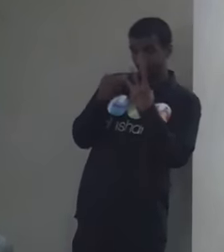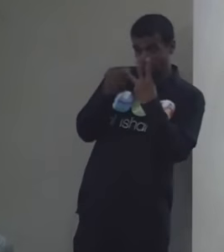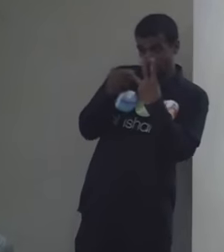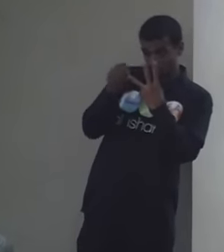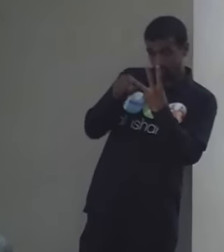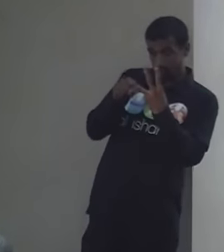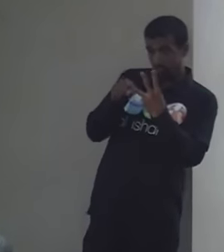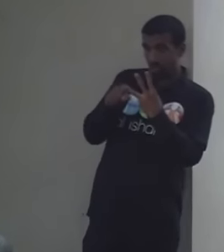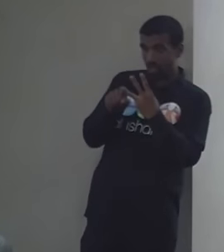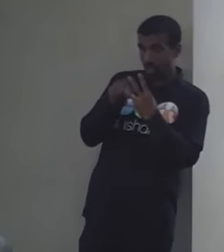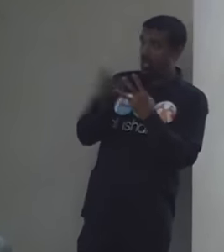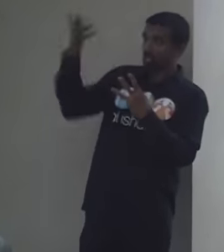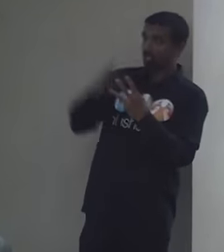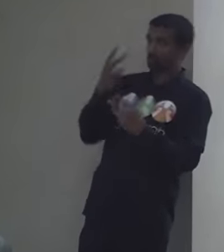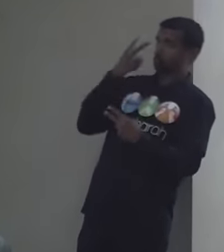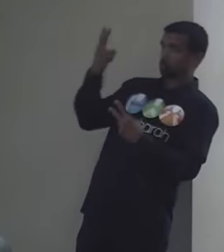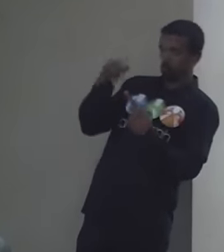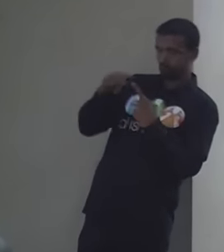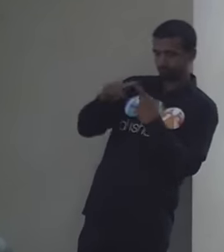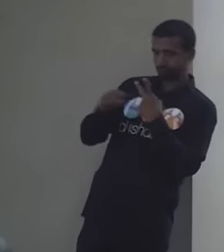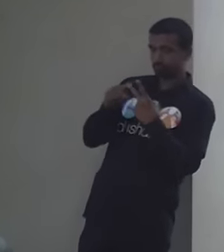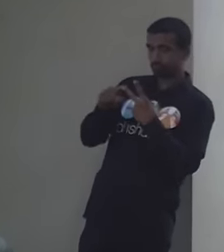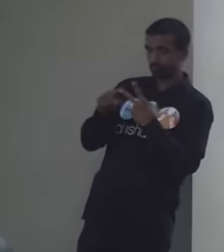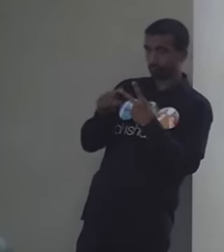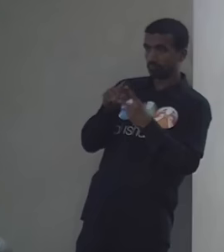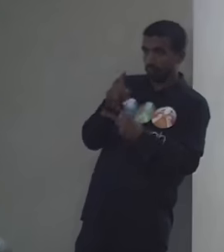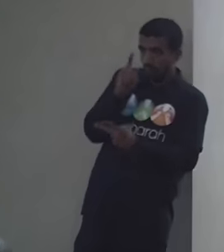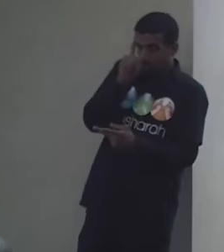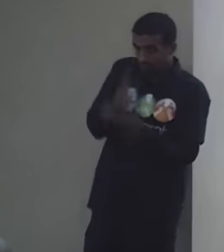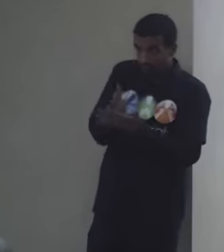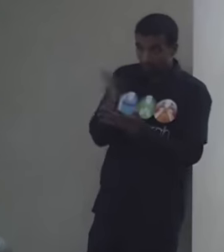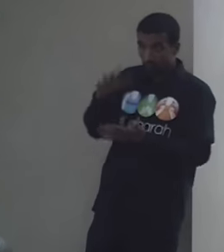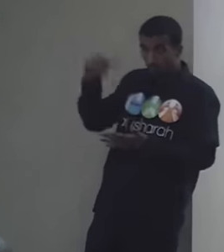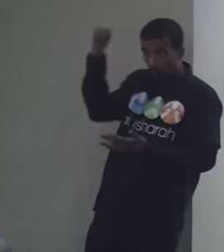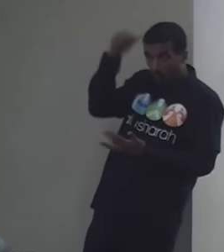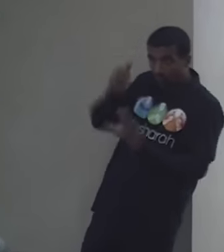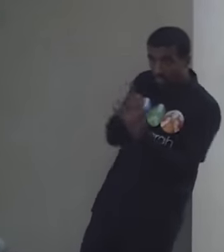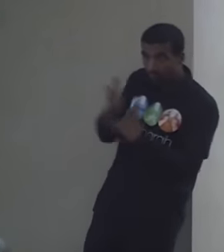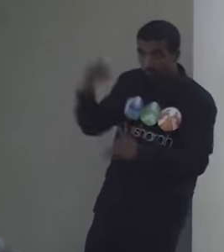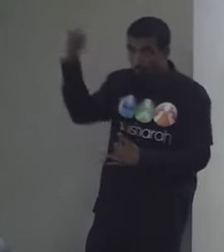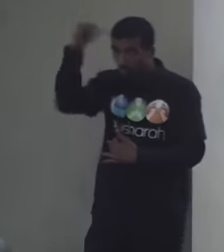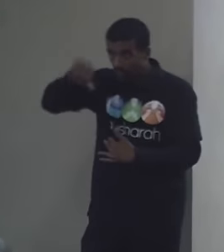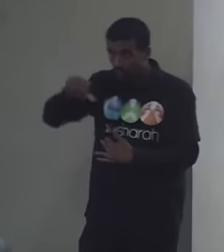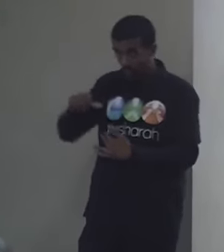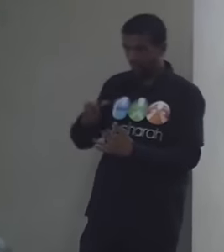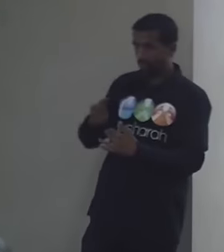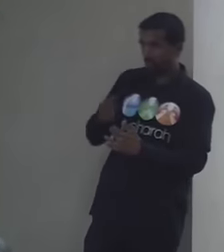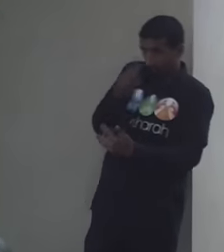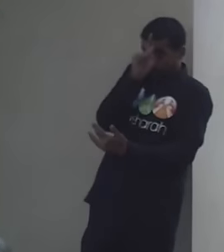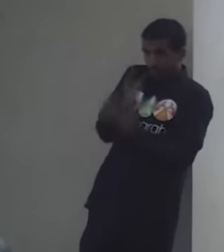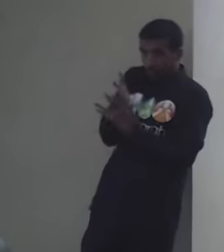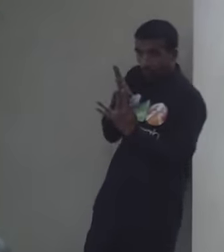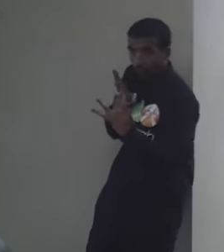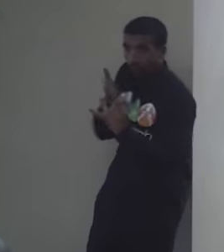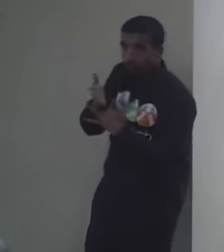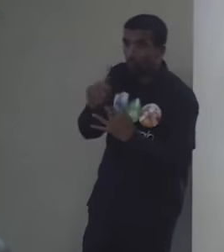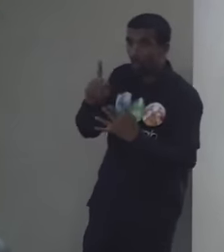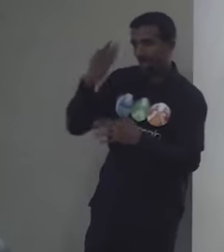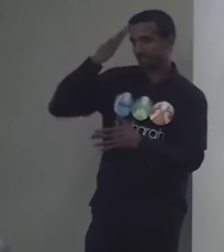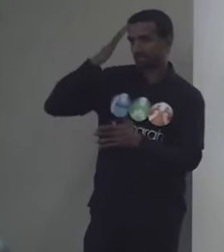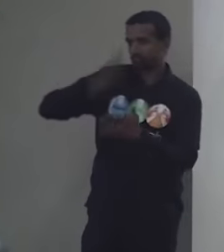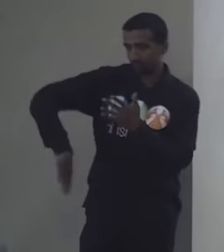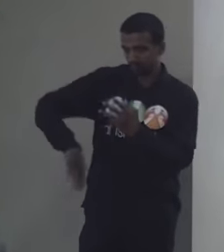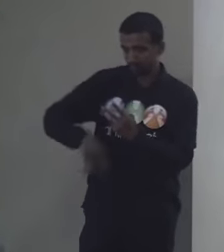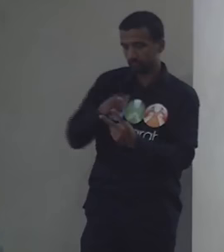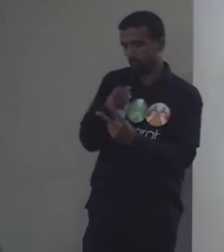giving us two. Ilmul yaqeen and Aynul yaqeen. By the way, just the distinction between these two. The one that human beings were supposed to